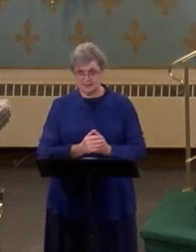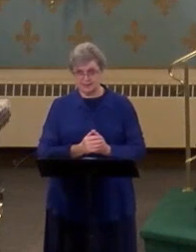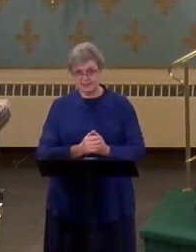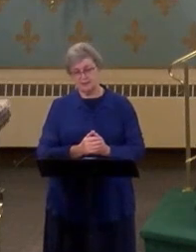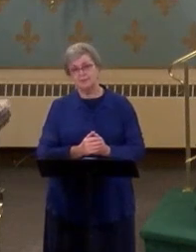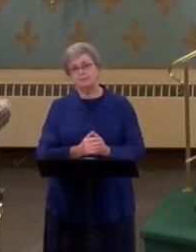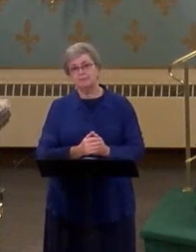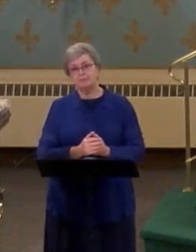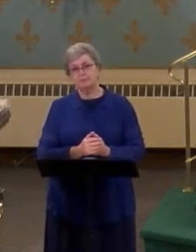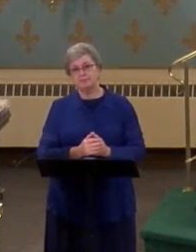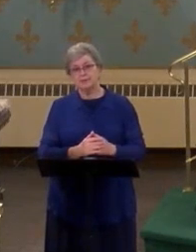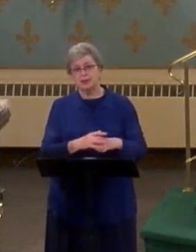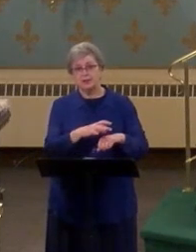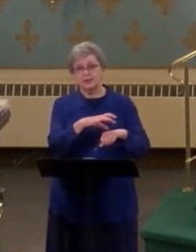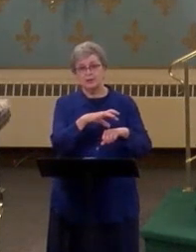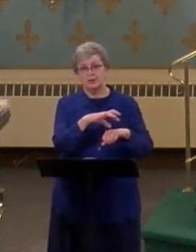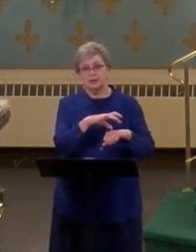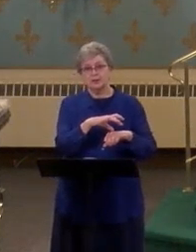heaven.